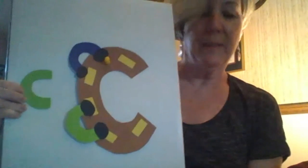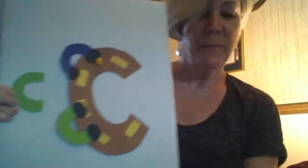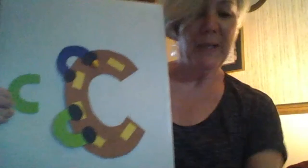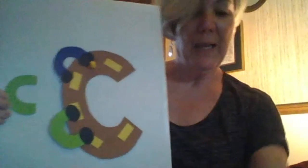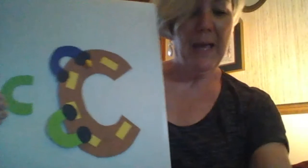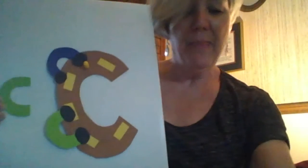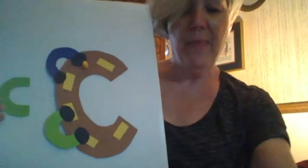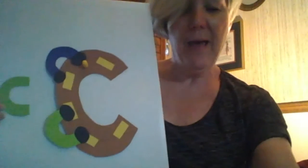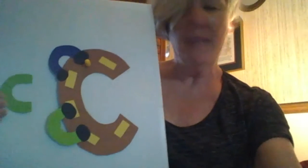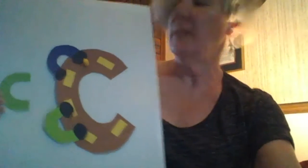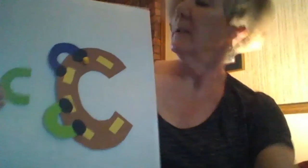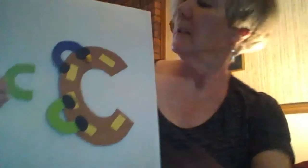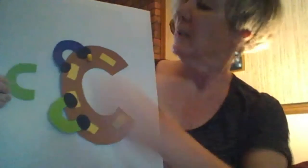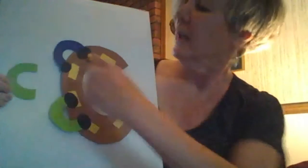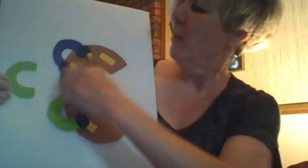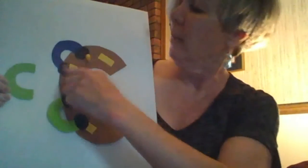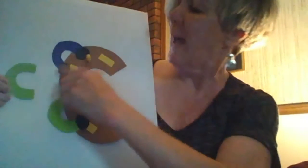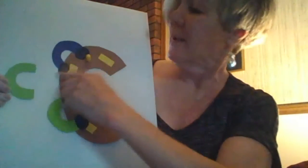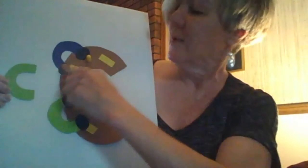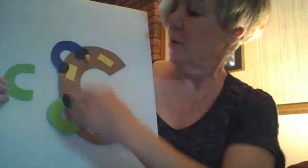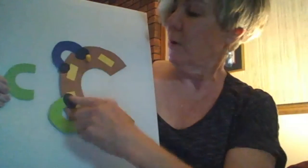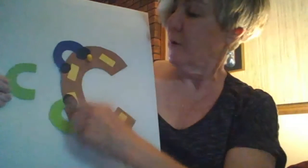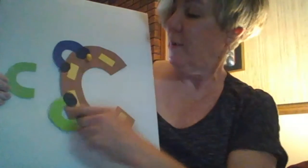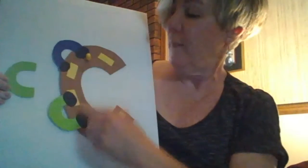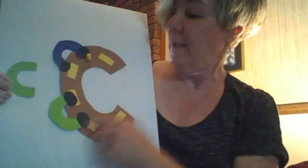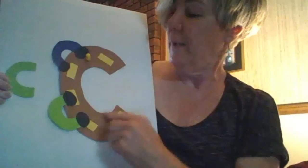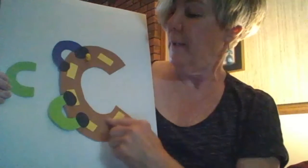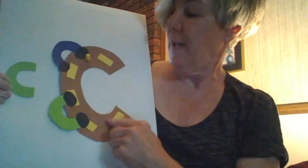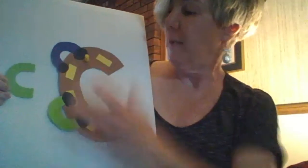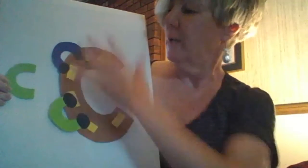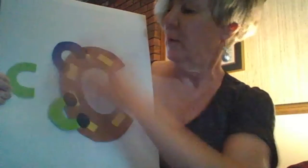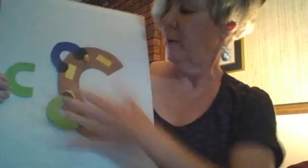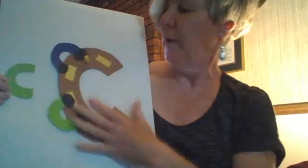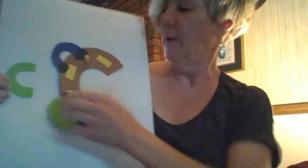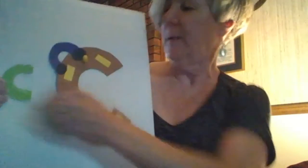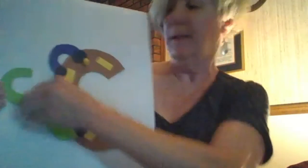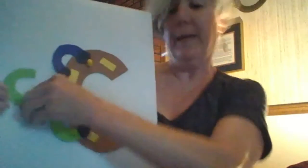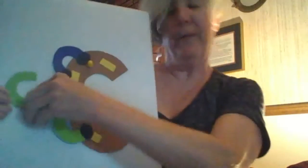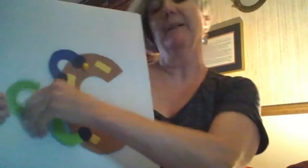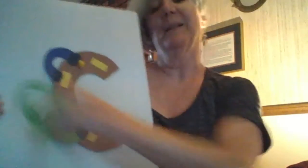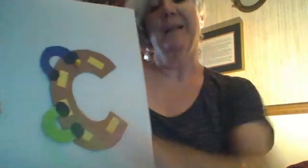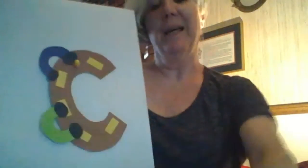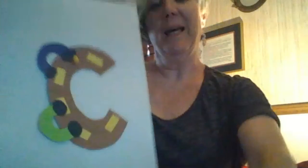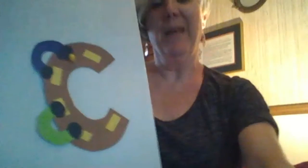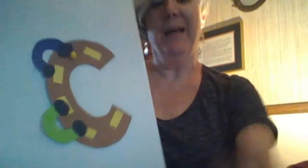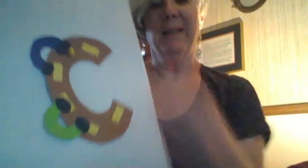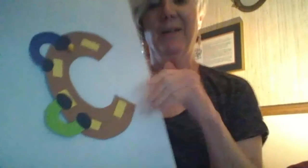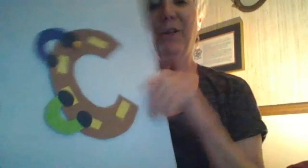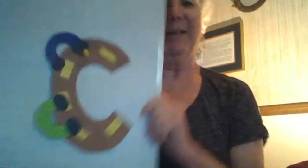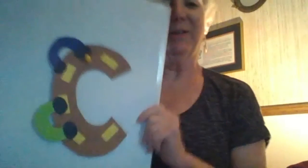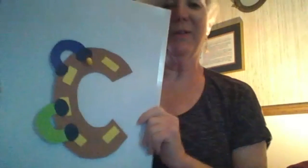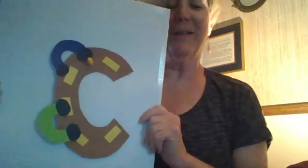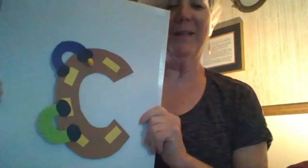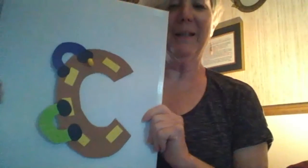C's, and then cut out black circles to make the tires, glued it all together. And that is